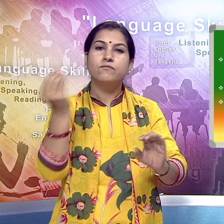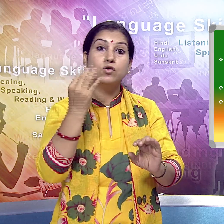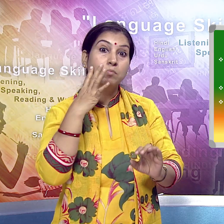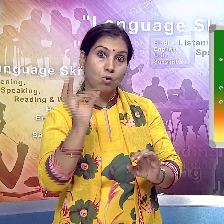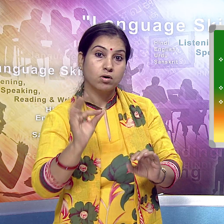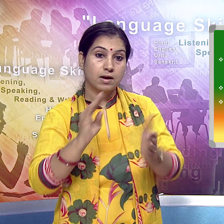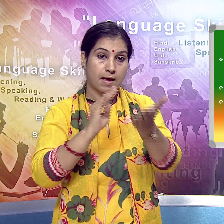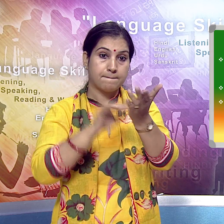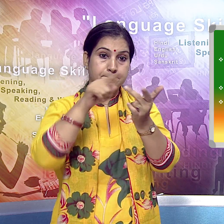calcium,